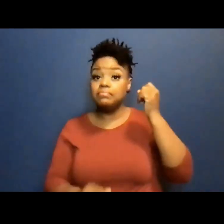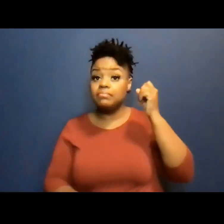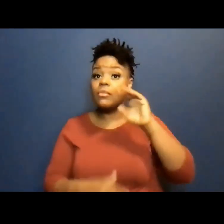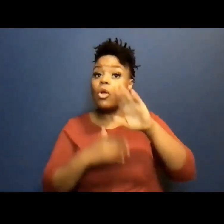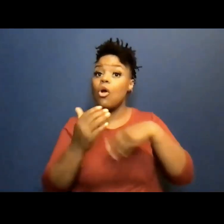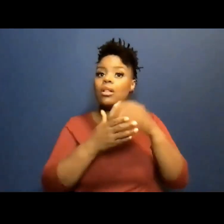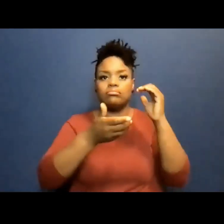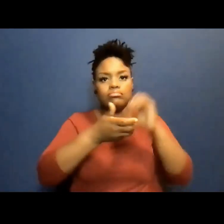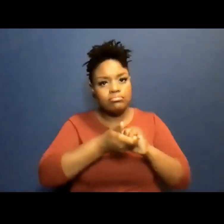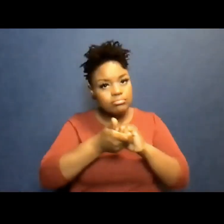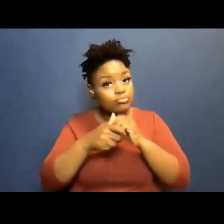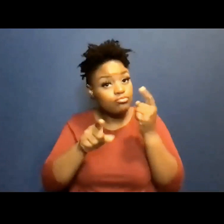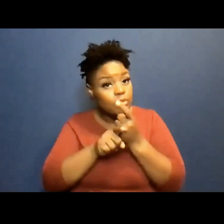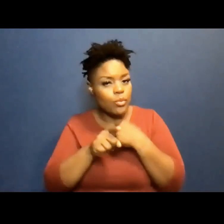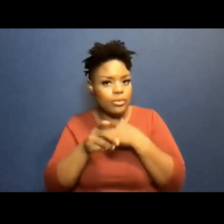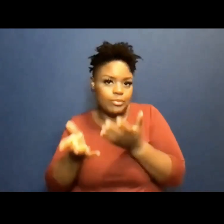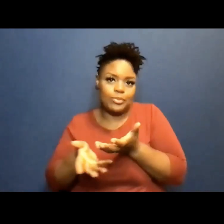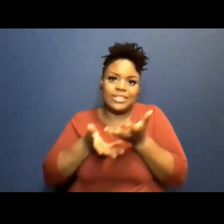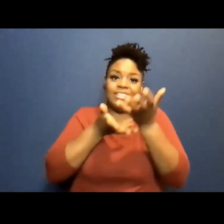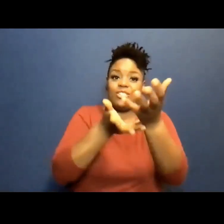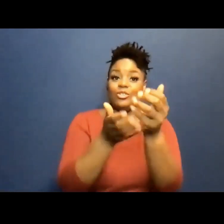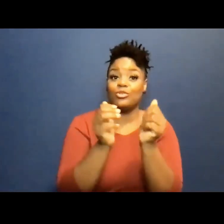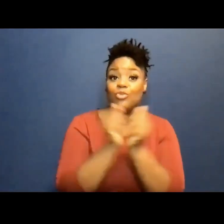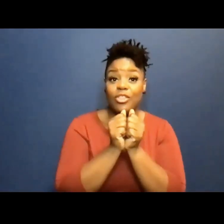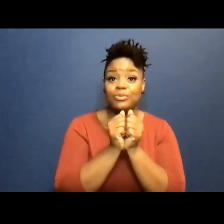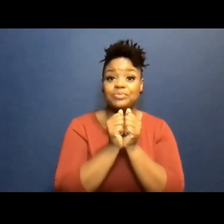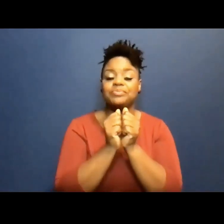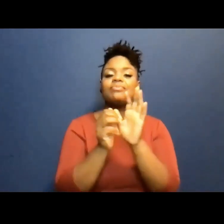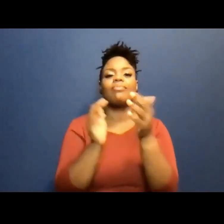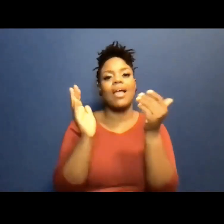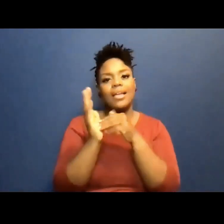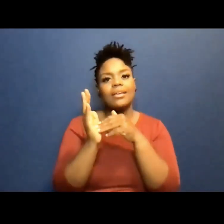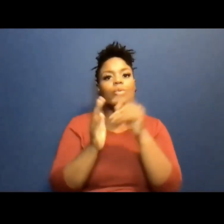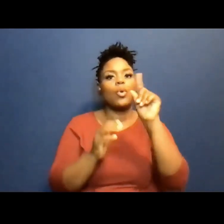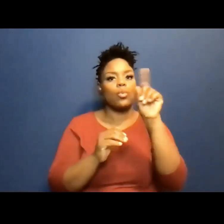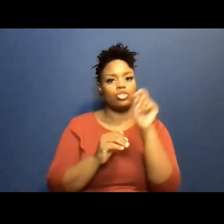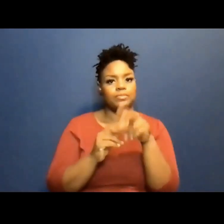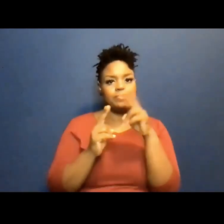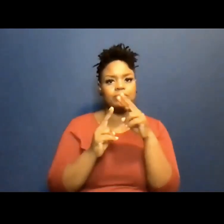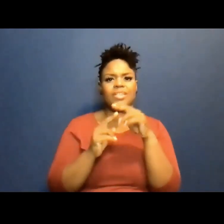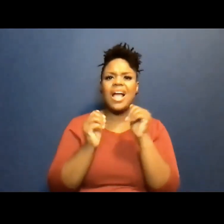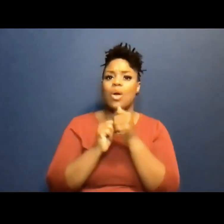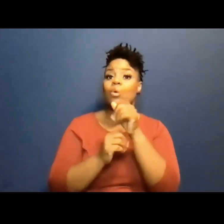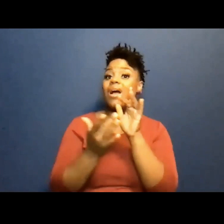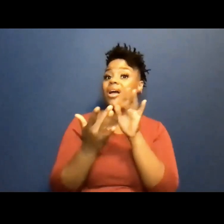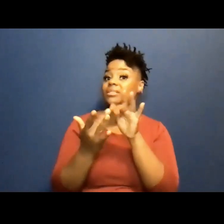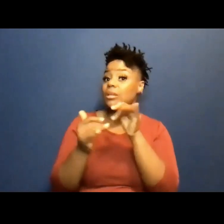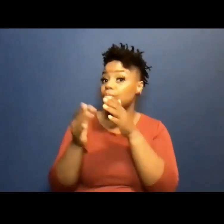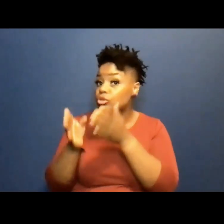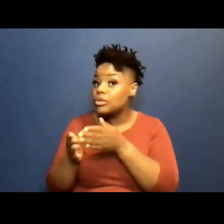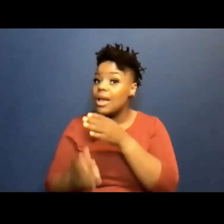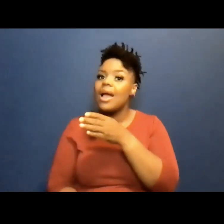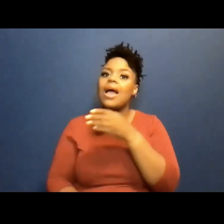so share us how we can get in touch with you, how we can see your films again, because yes, I would like to see them again. And also, if there's something